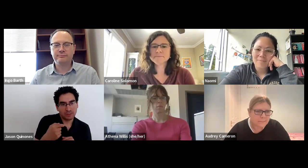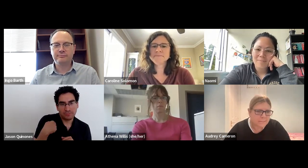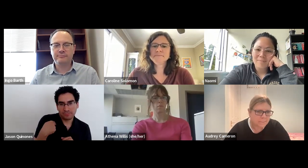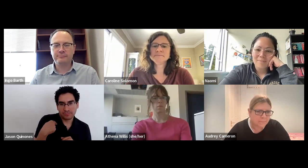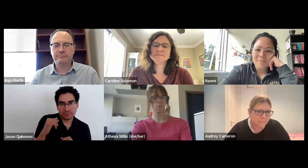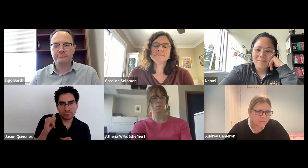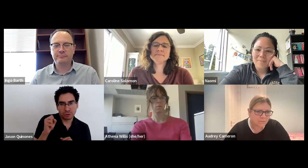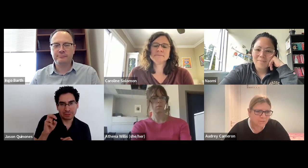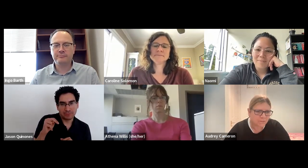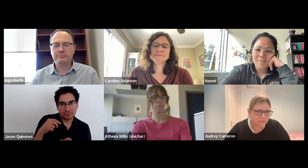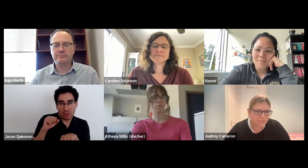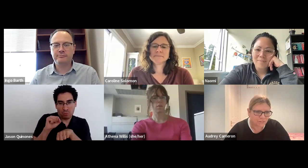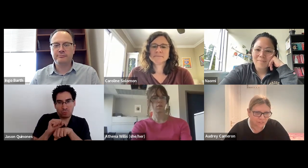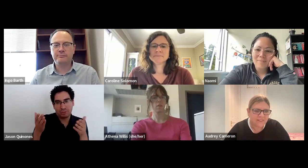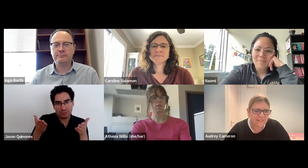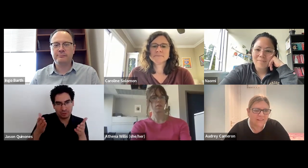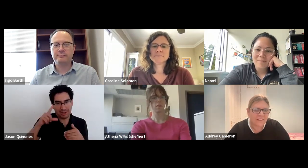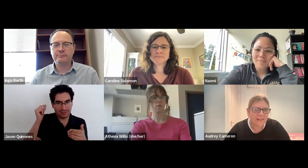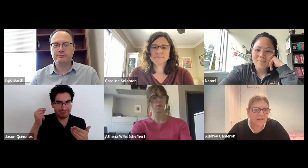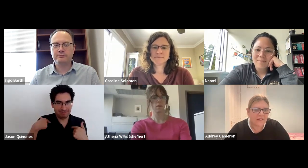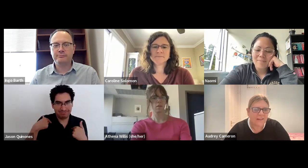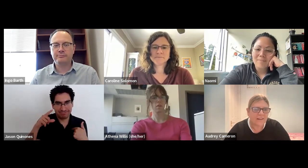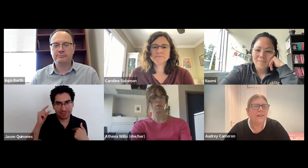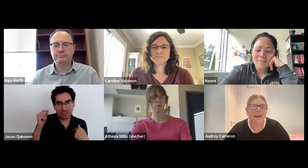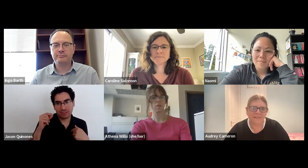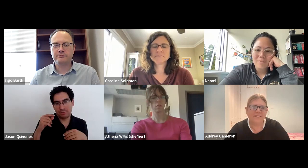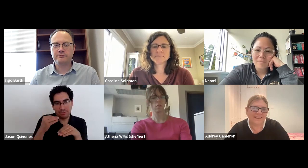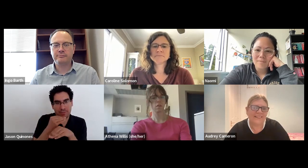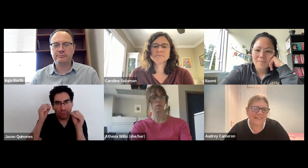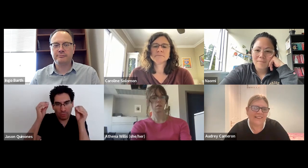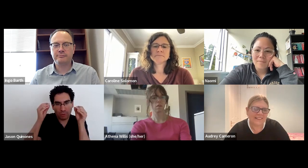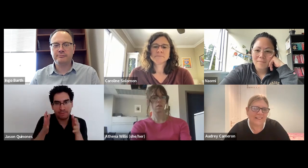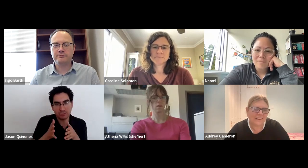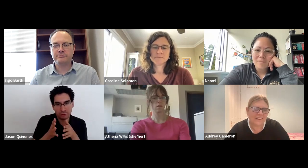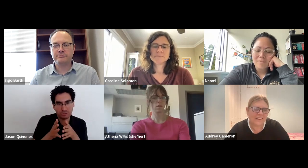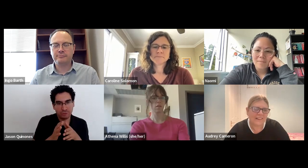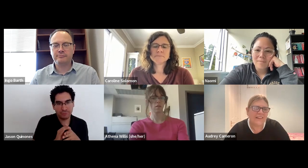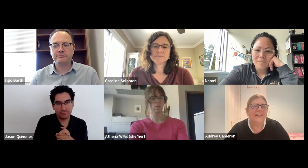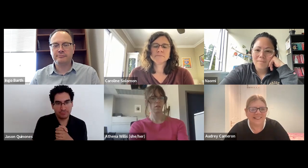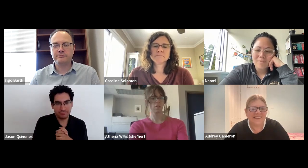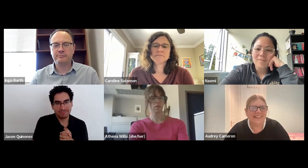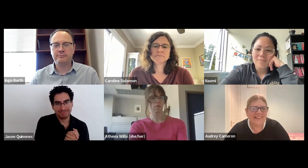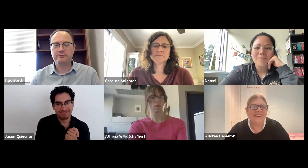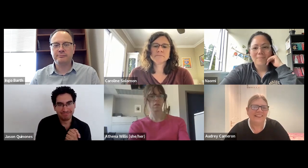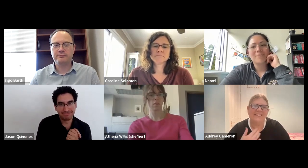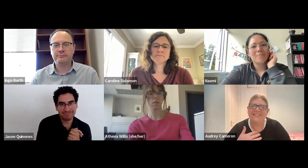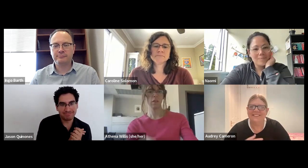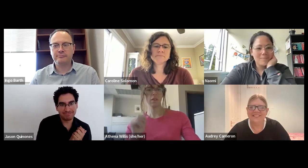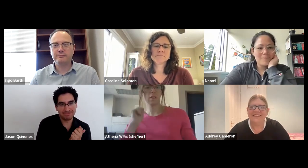Next up is Jason. I will go. My name is Jason. I do work here at Gallaudet. I am a math professor here.